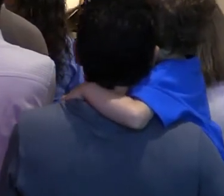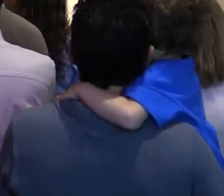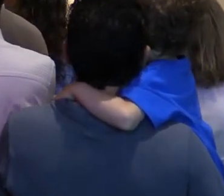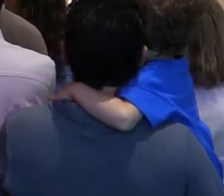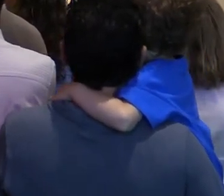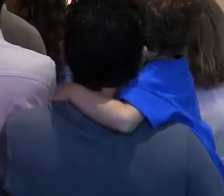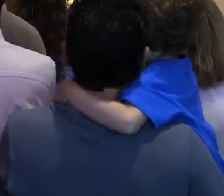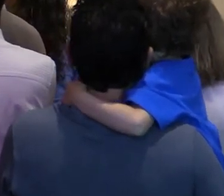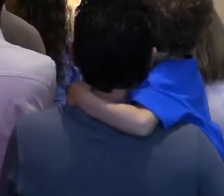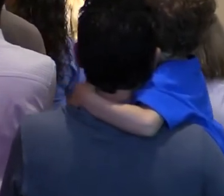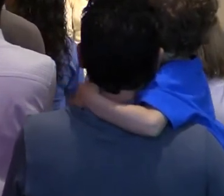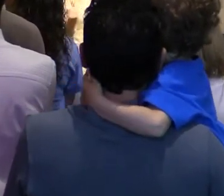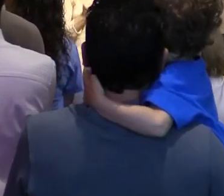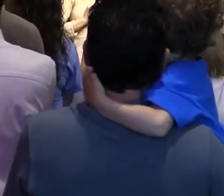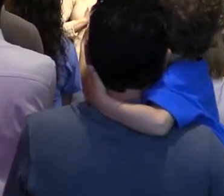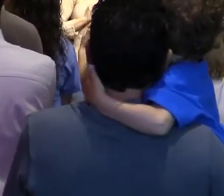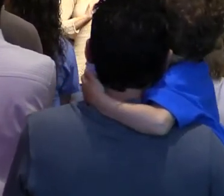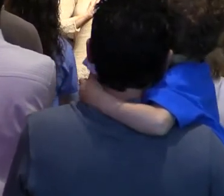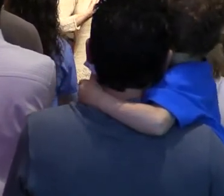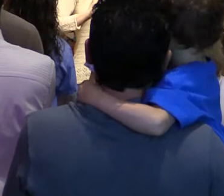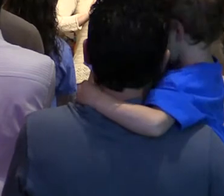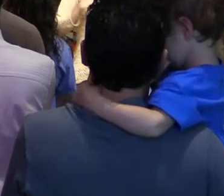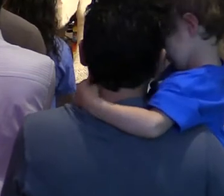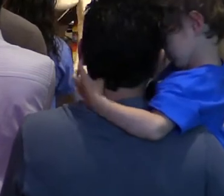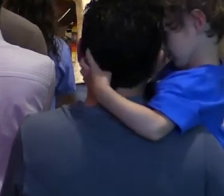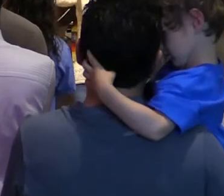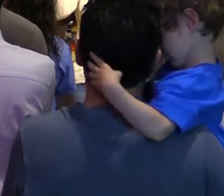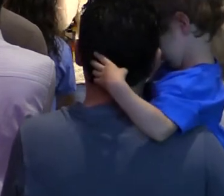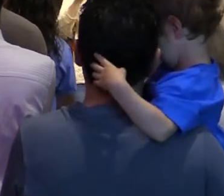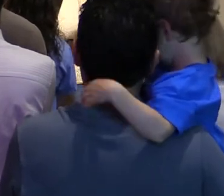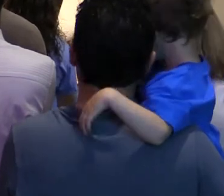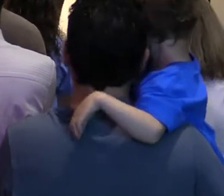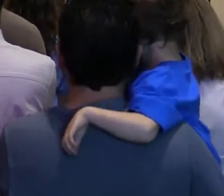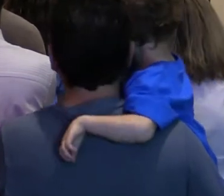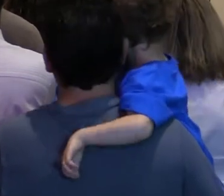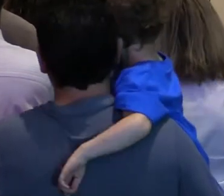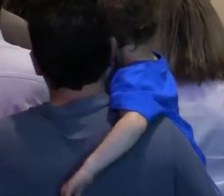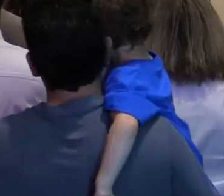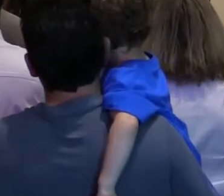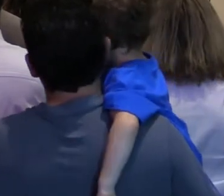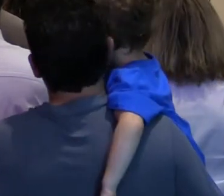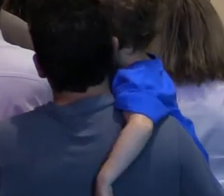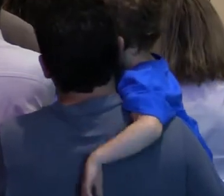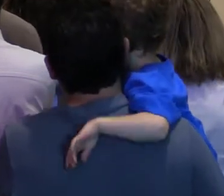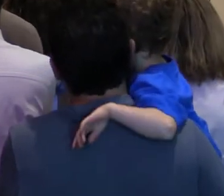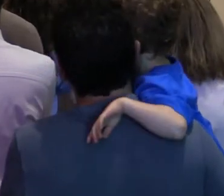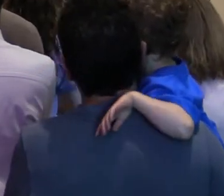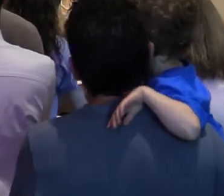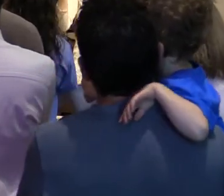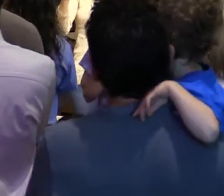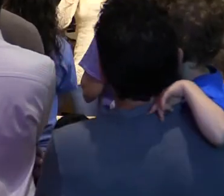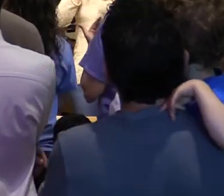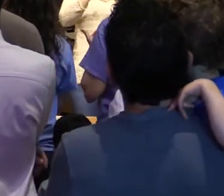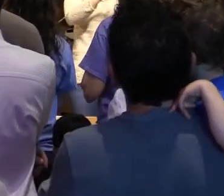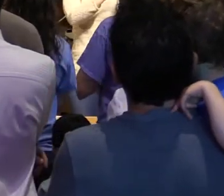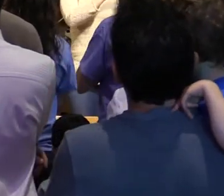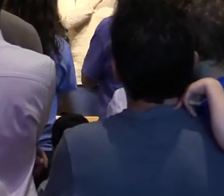the afflicted find grace when we offer the blessing of